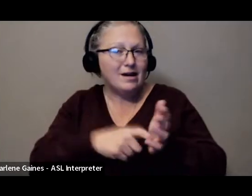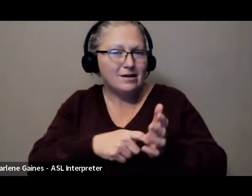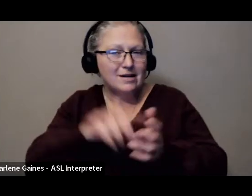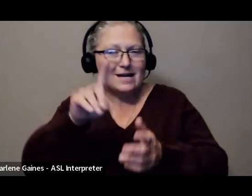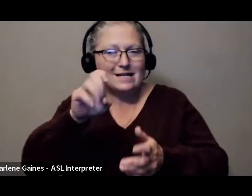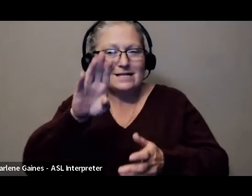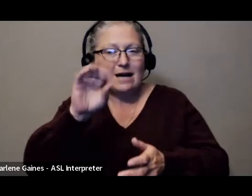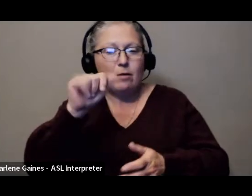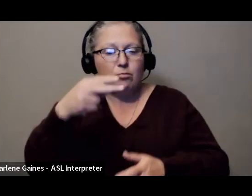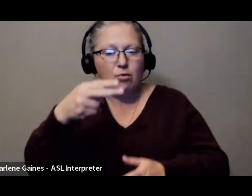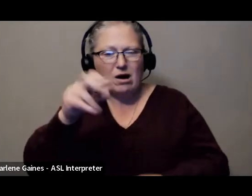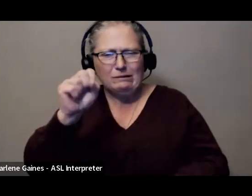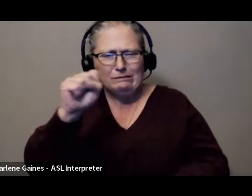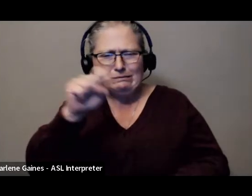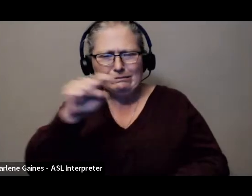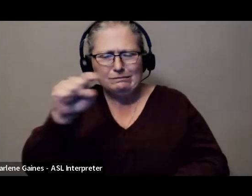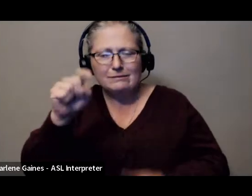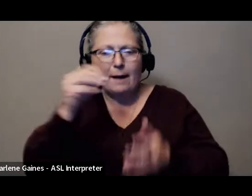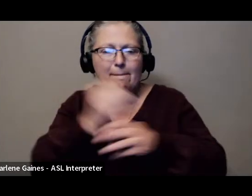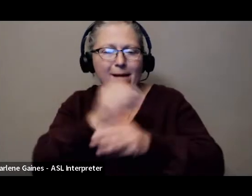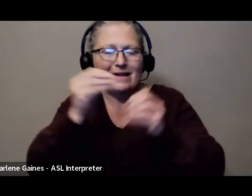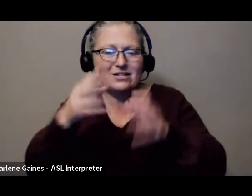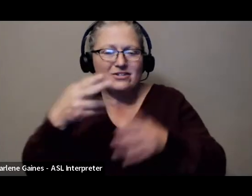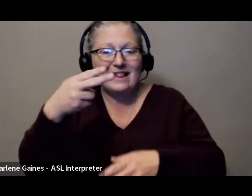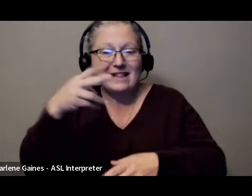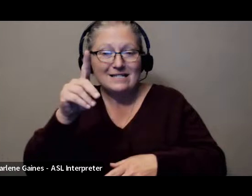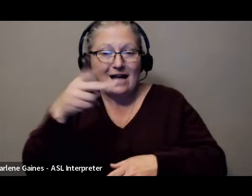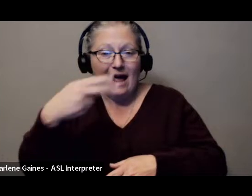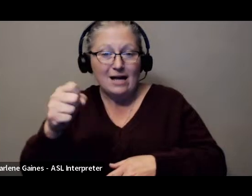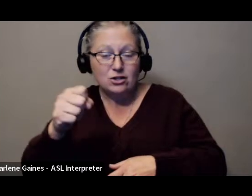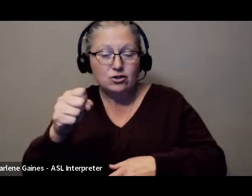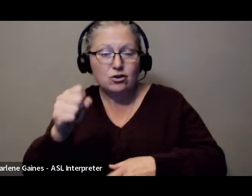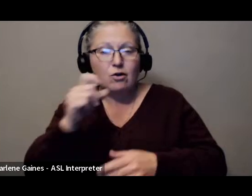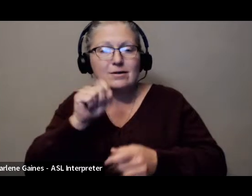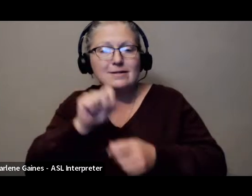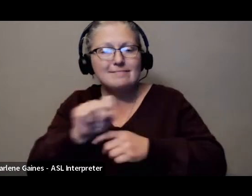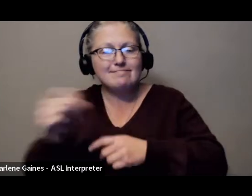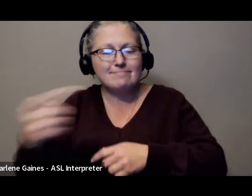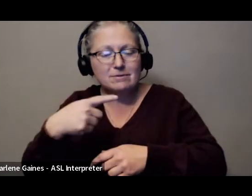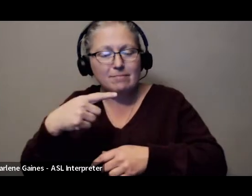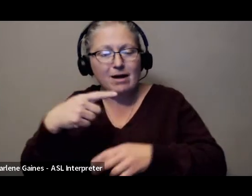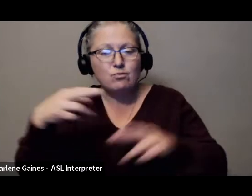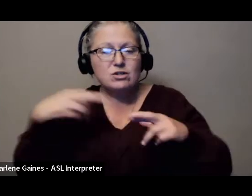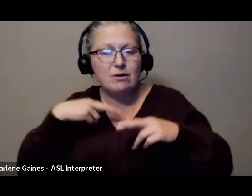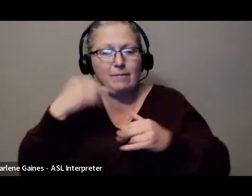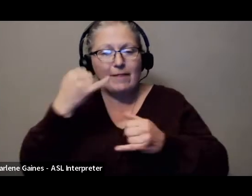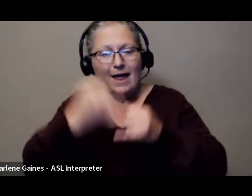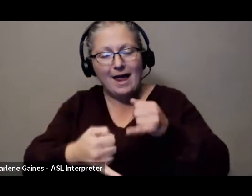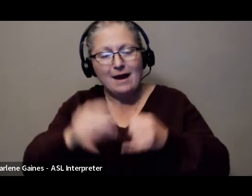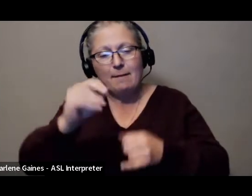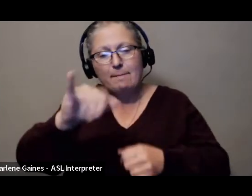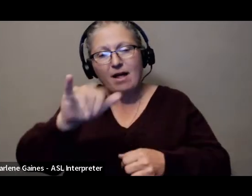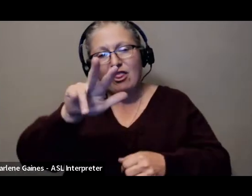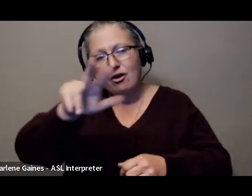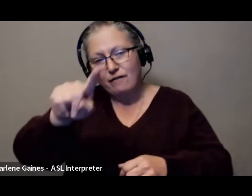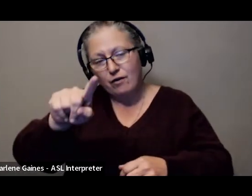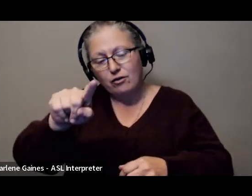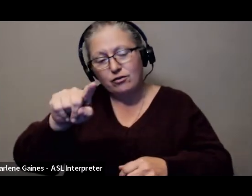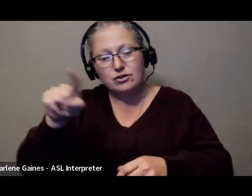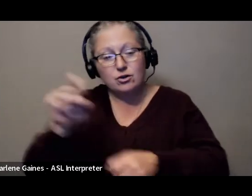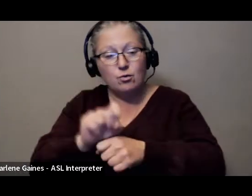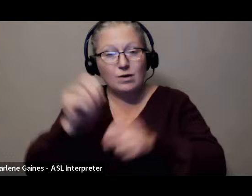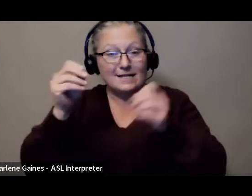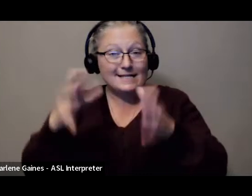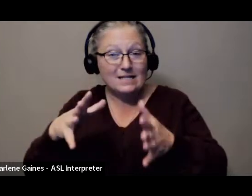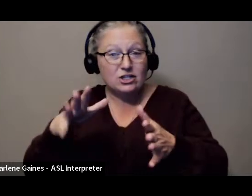Deborah Stuckey, math teacher at Hillsdale High School, submitted her retirement effective the end of the day, May 31st. She's been a